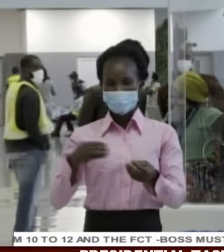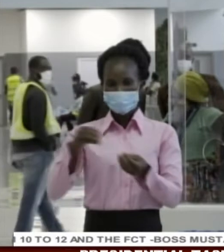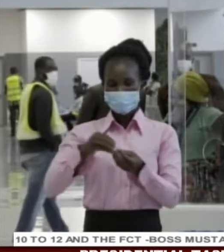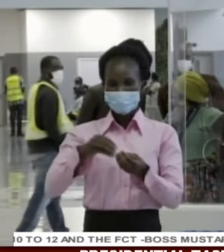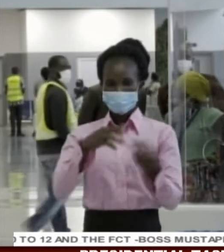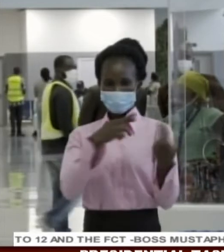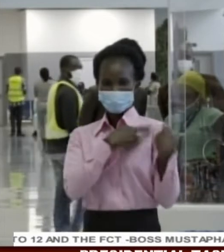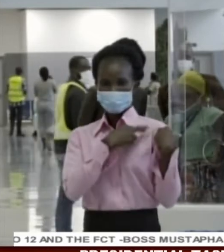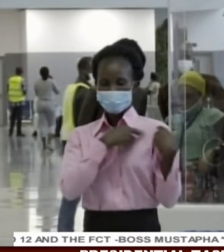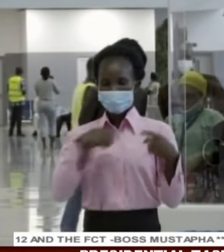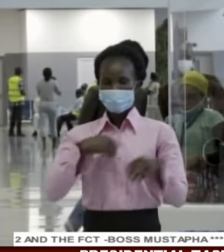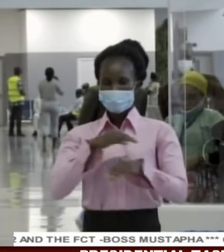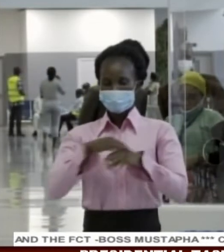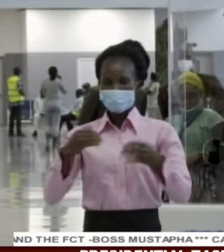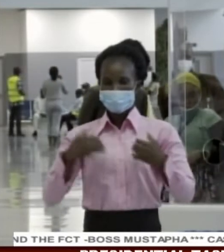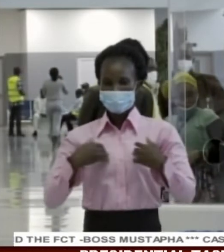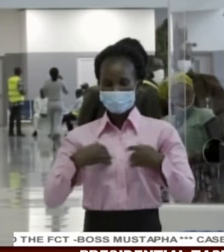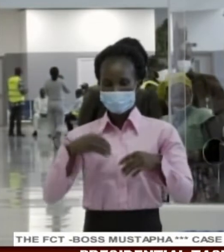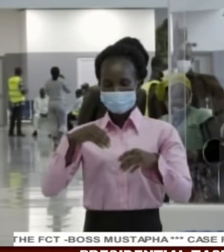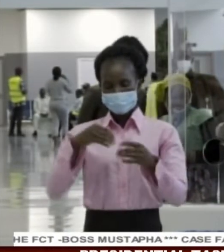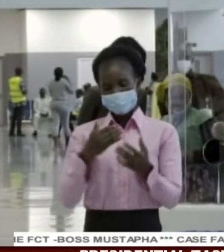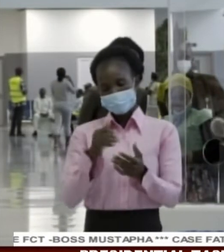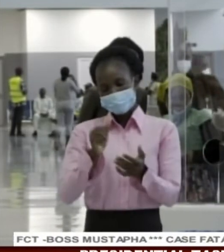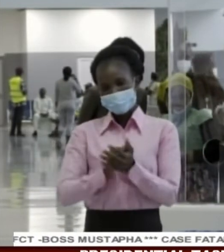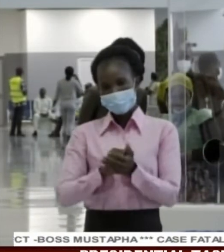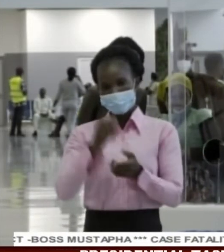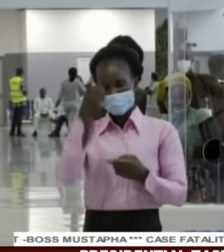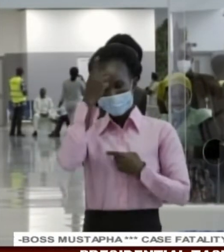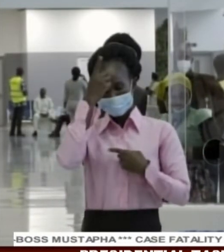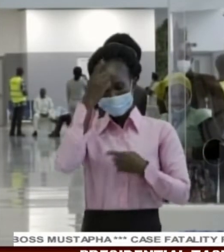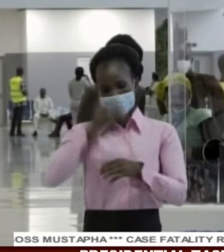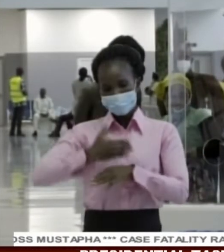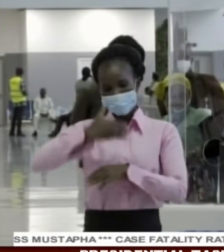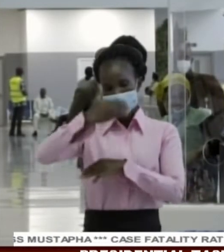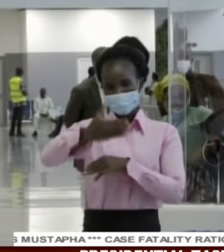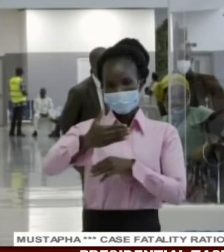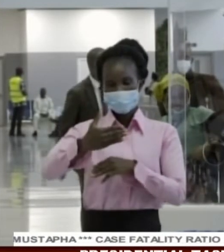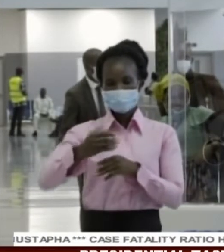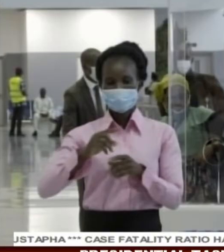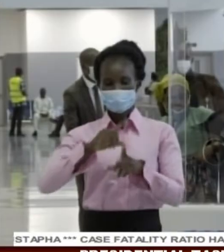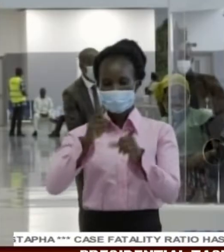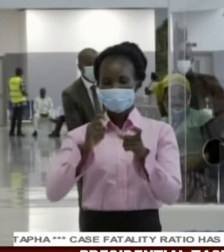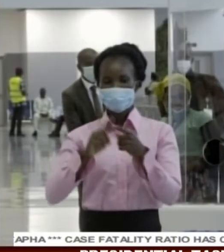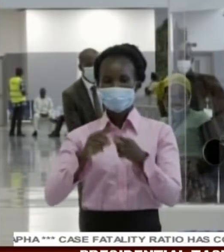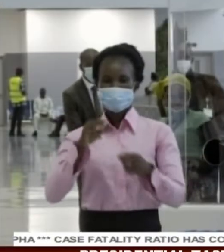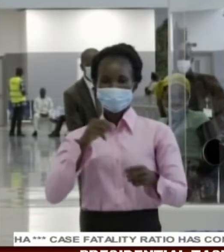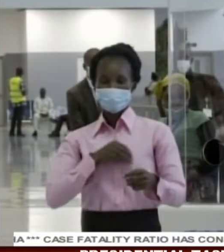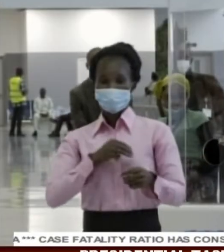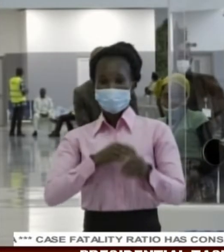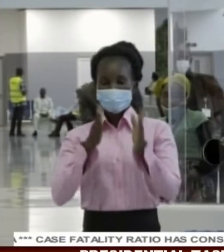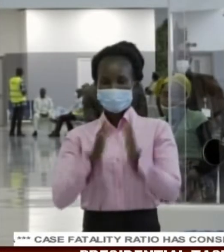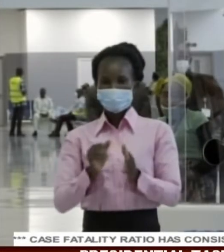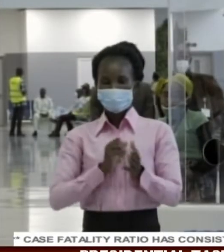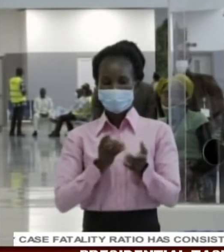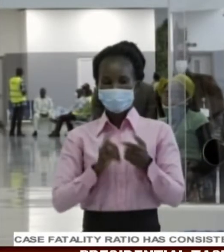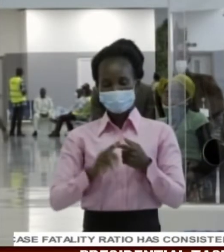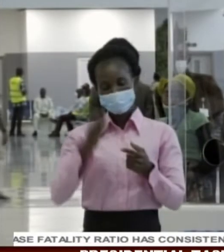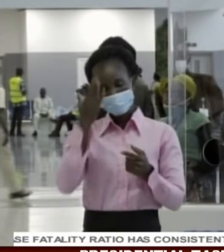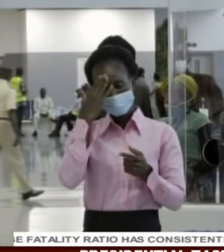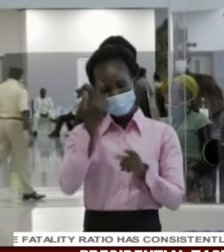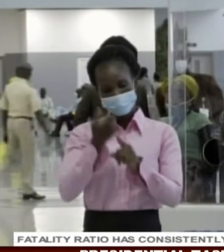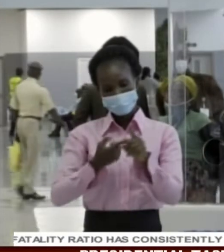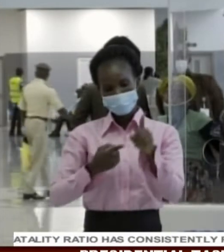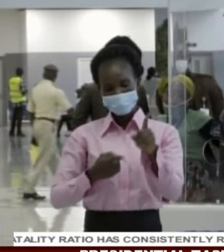ensure that we don't have a surge in the pandemic. My next question is to the Honorable Minister of Aviation. I want to find out from you, sir, some of